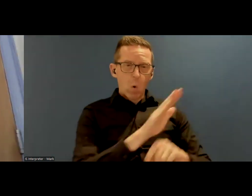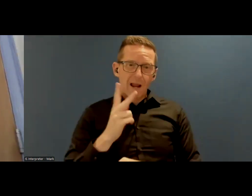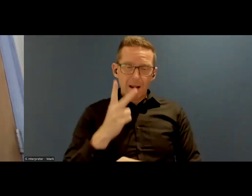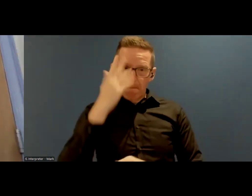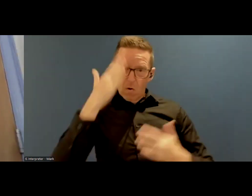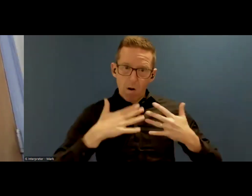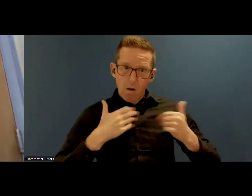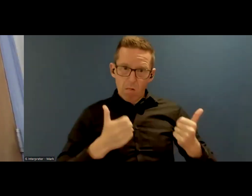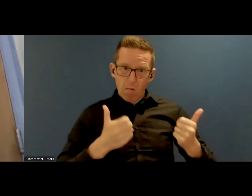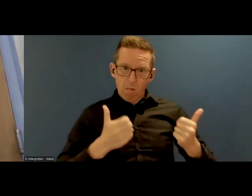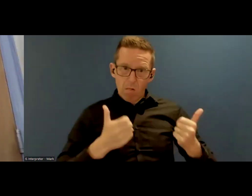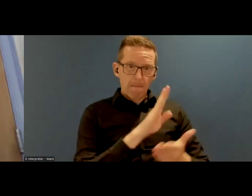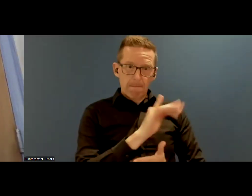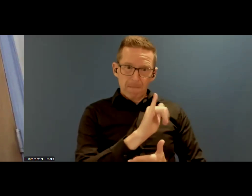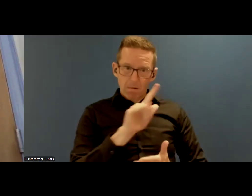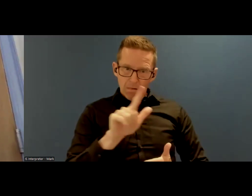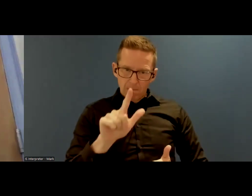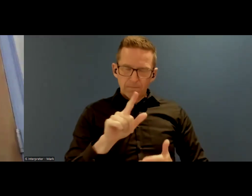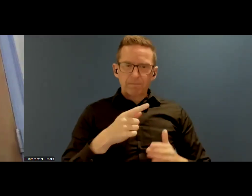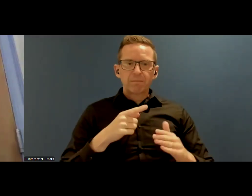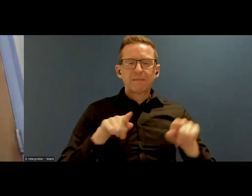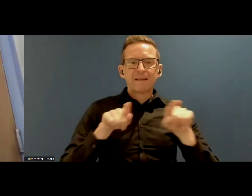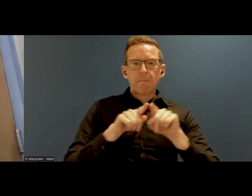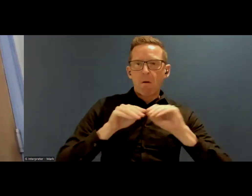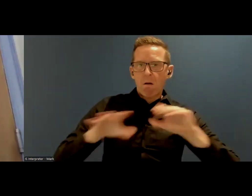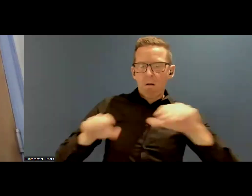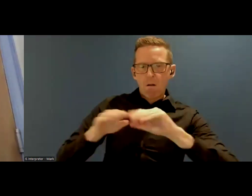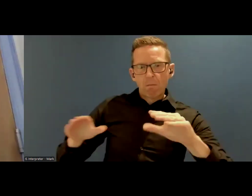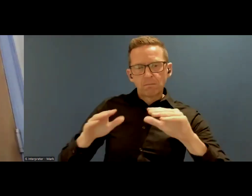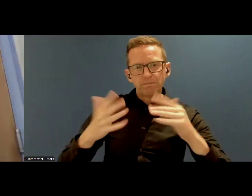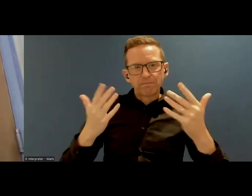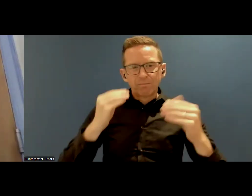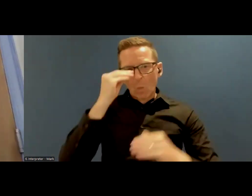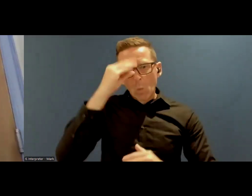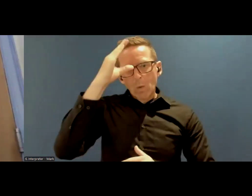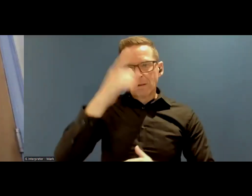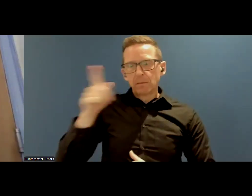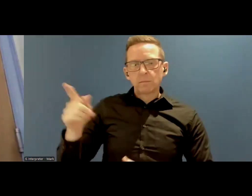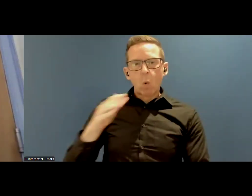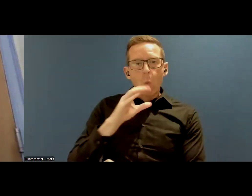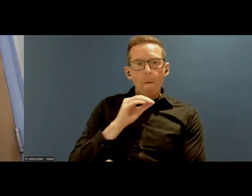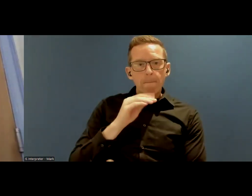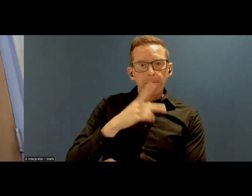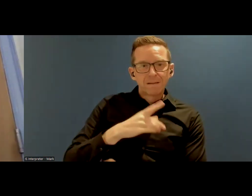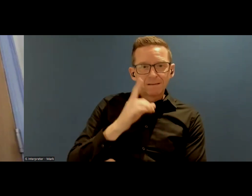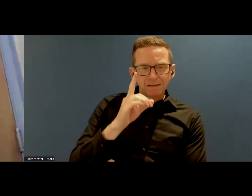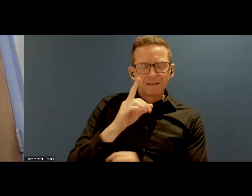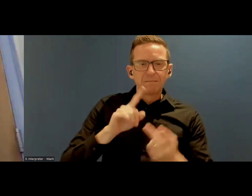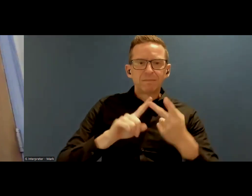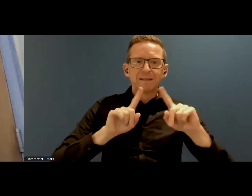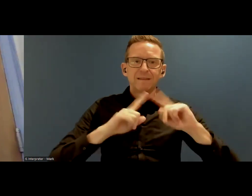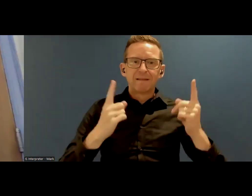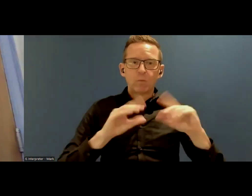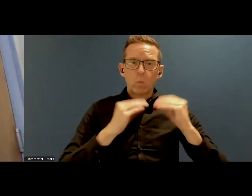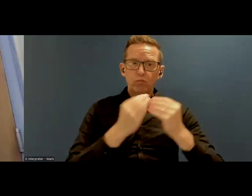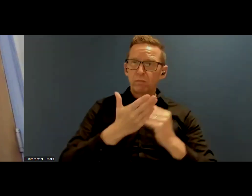to achieve international support from OPDs and societies across the globe. That's made a